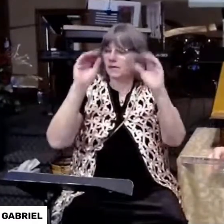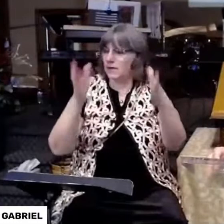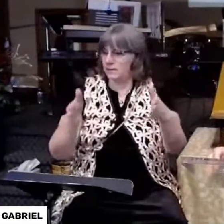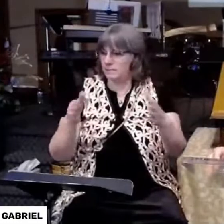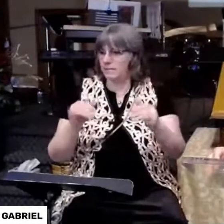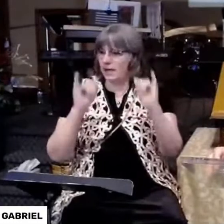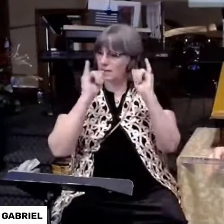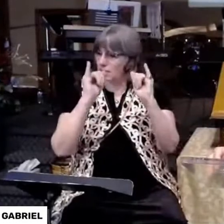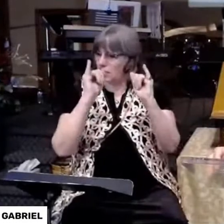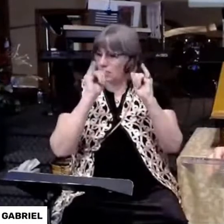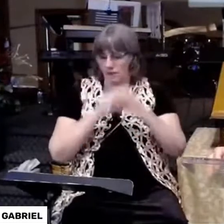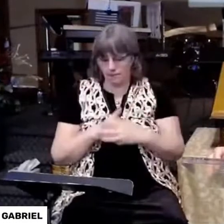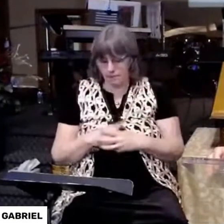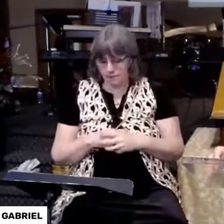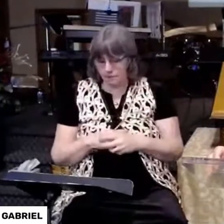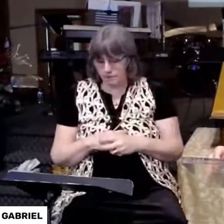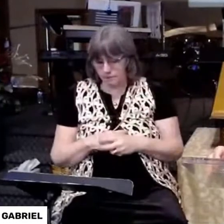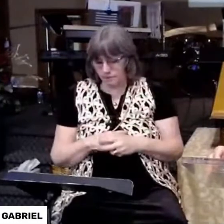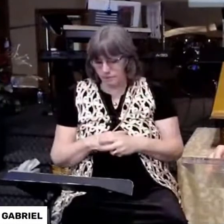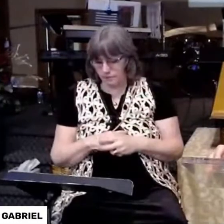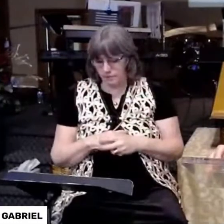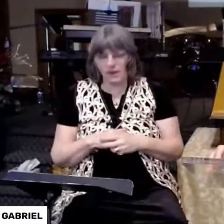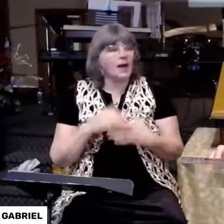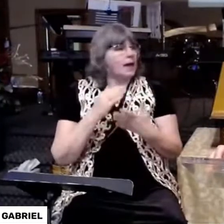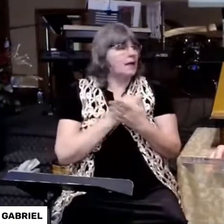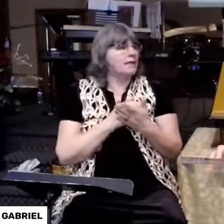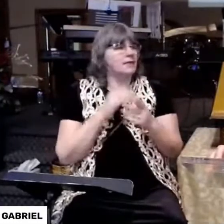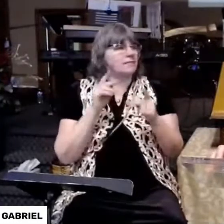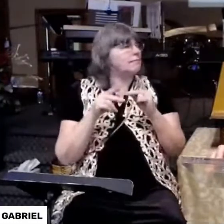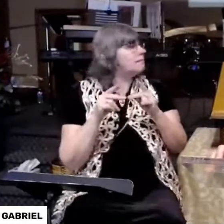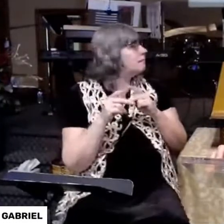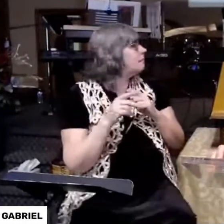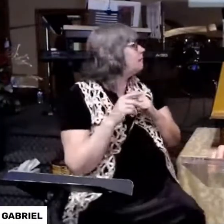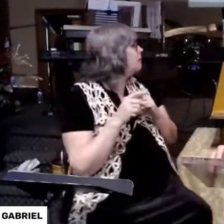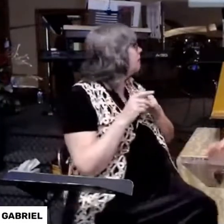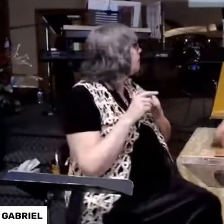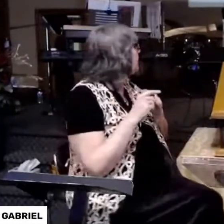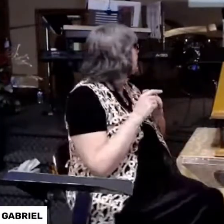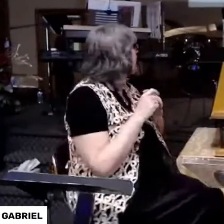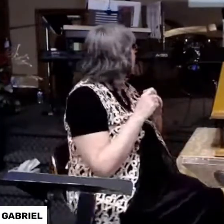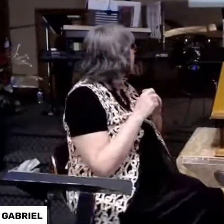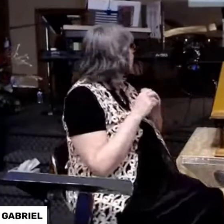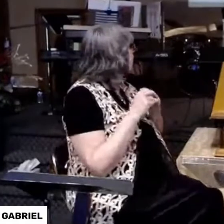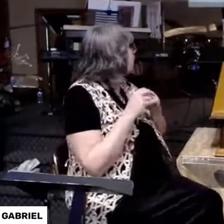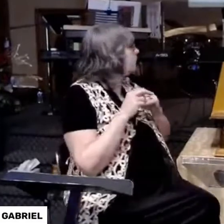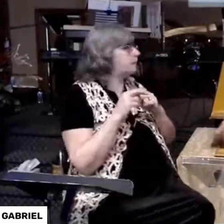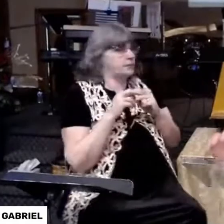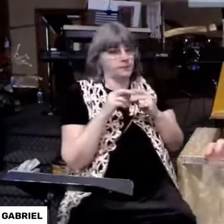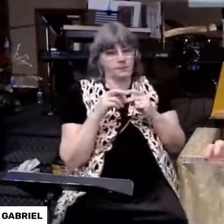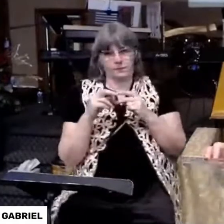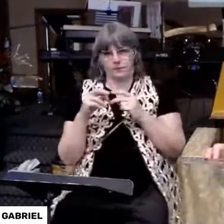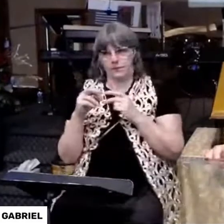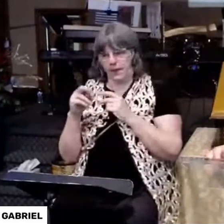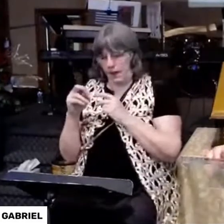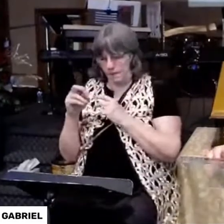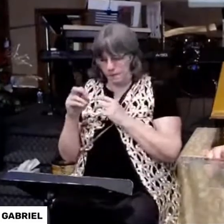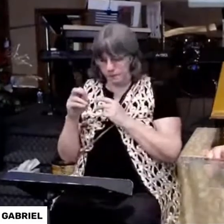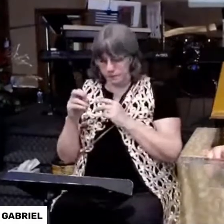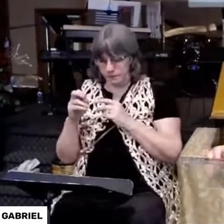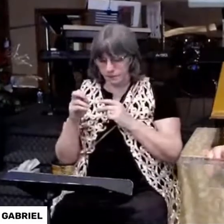instruction, teaching. I know some of the slides are not that clear, but the main things are